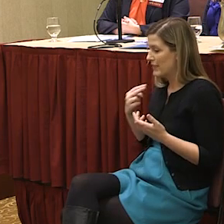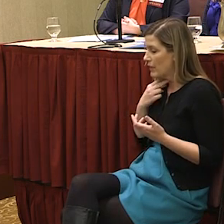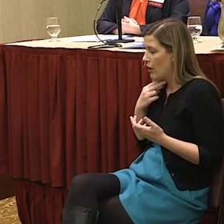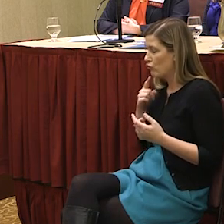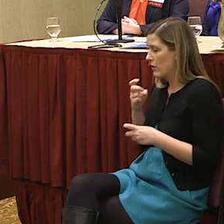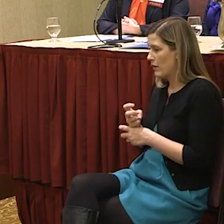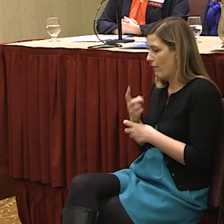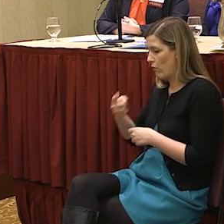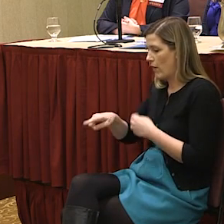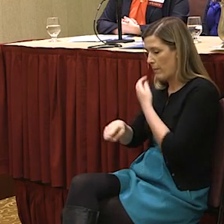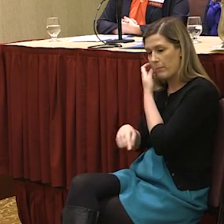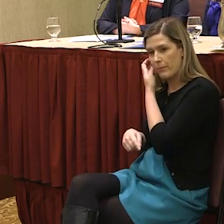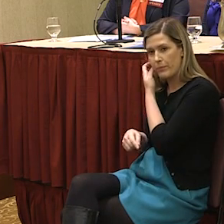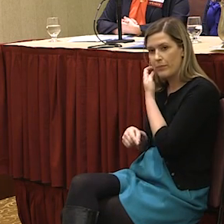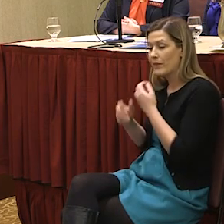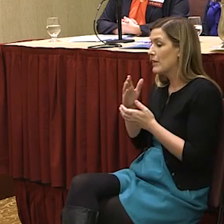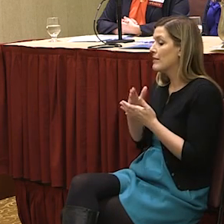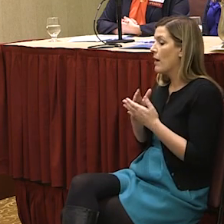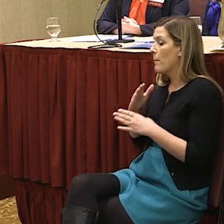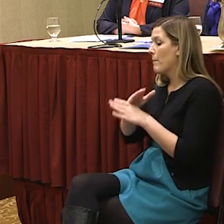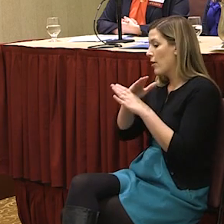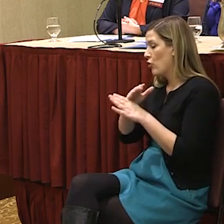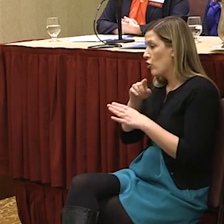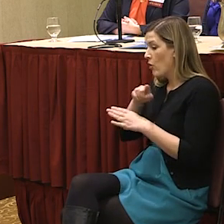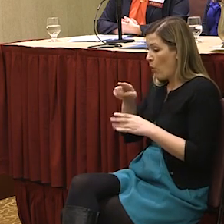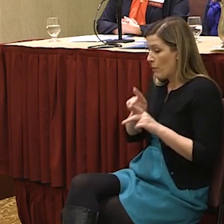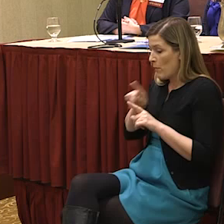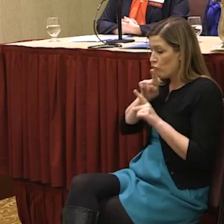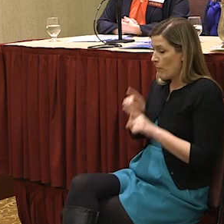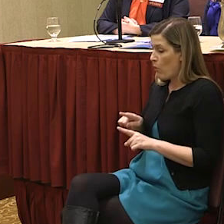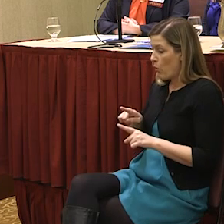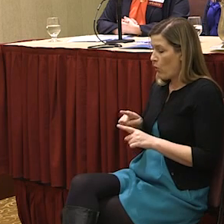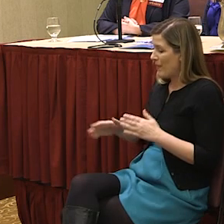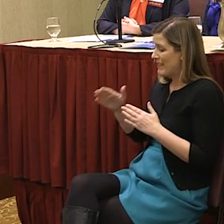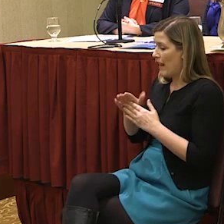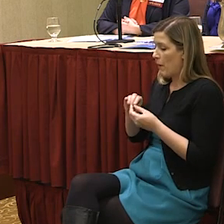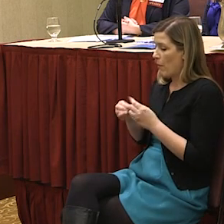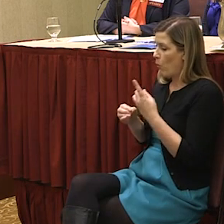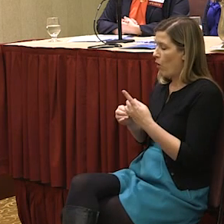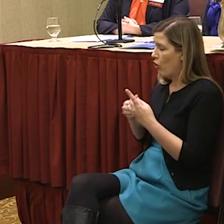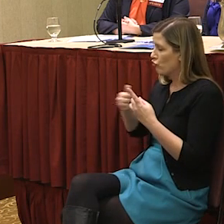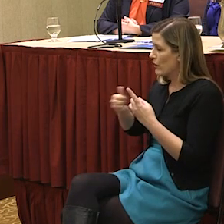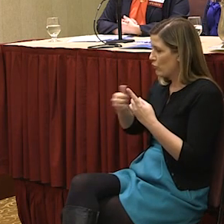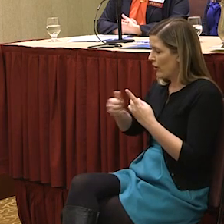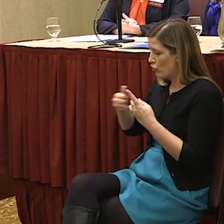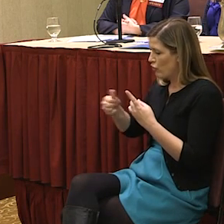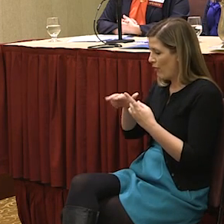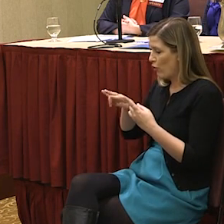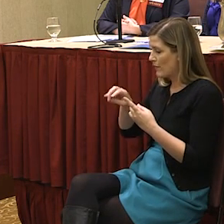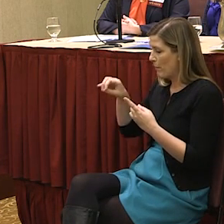quite difficult for them. And some of the barriers that they report, number one, transportation, 37% of